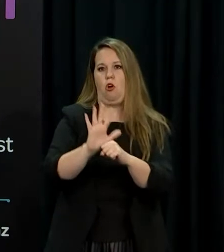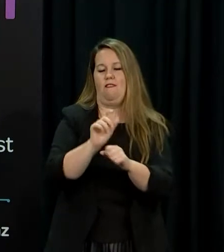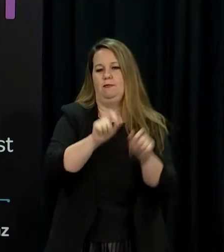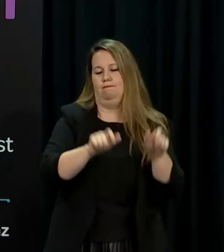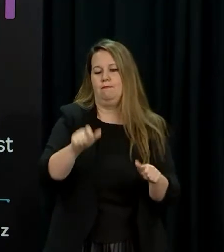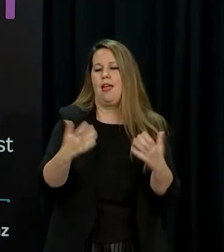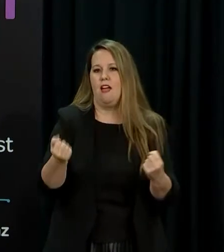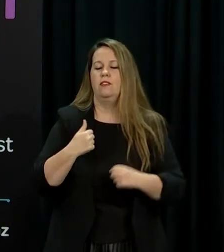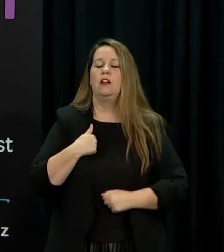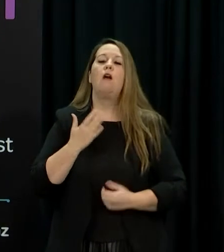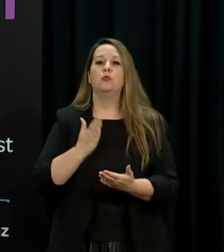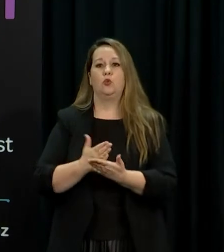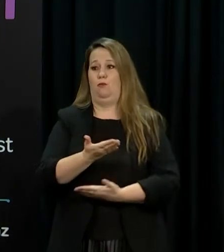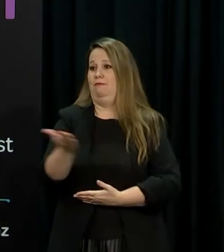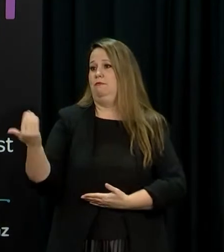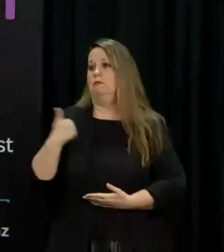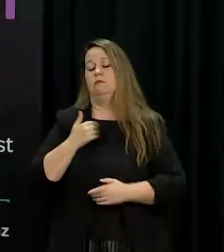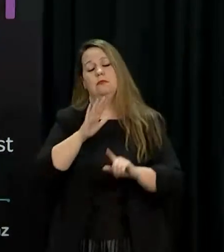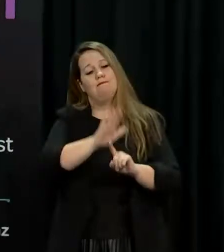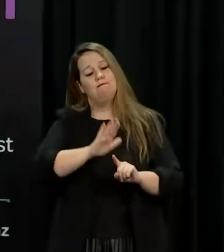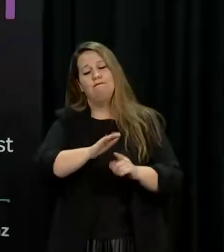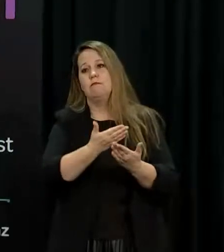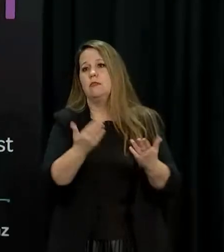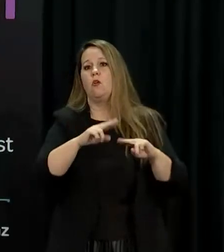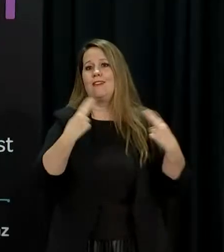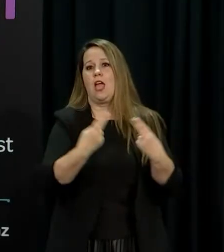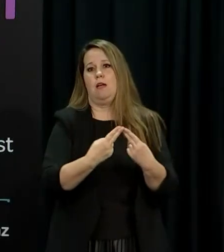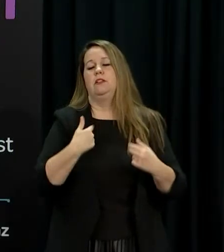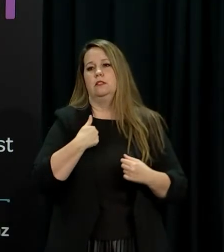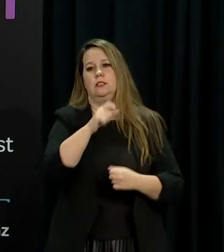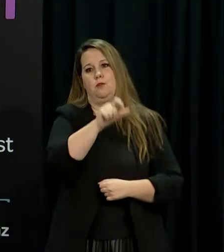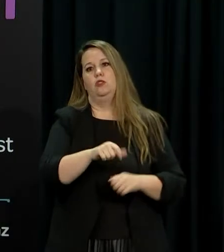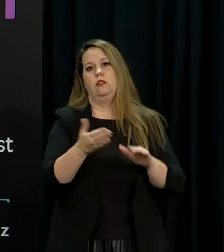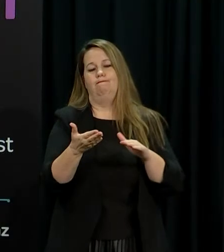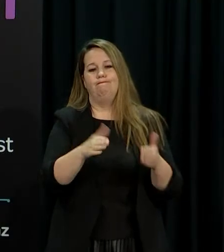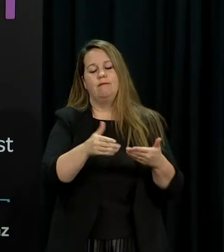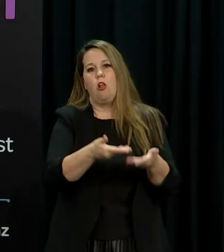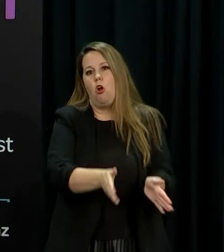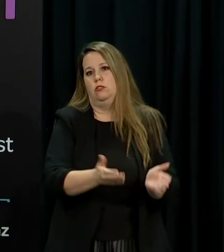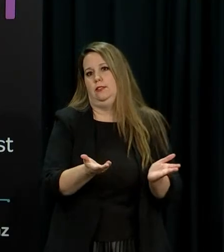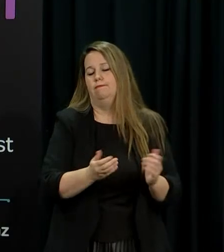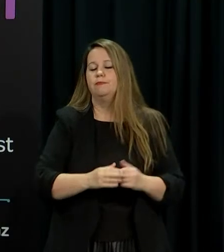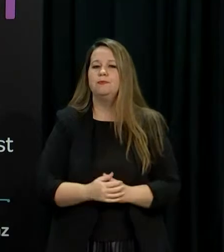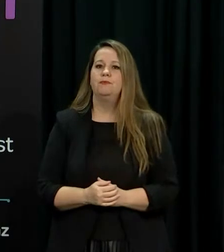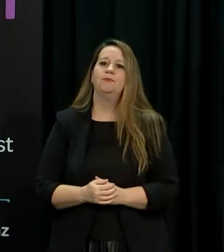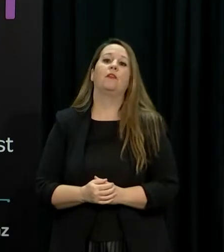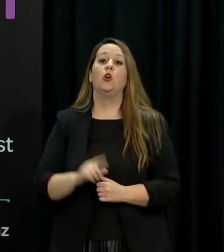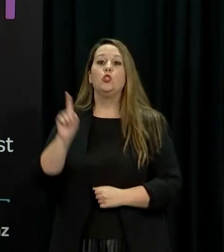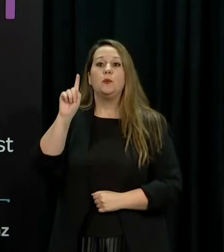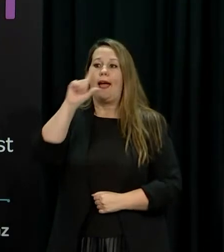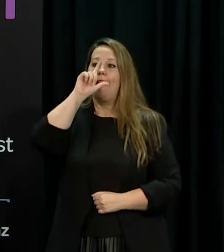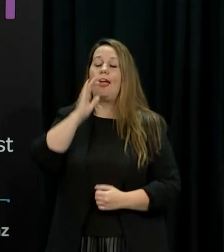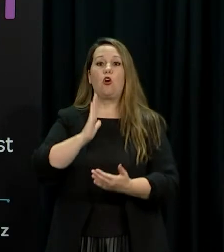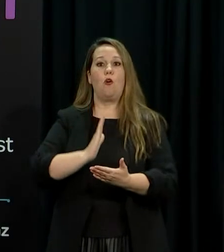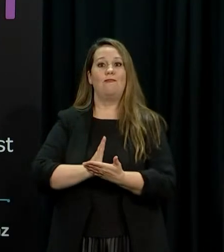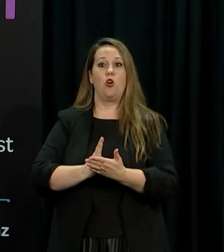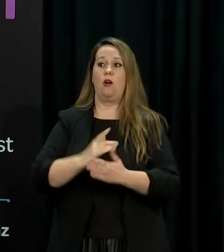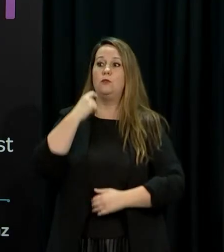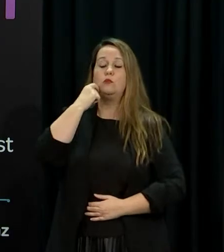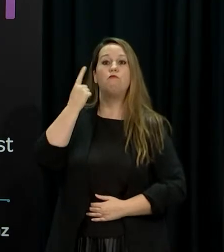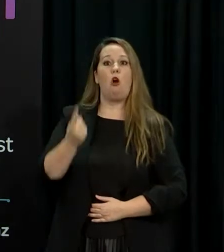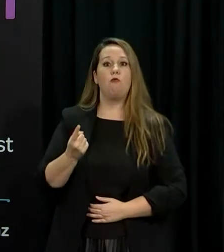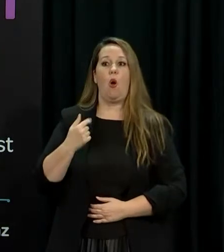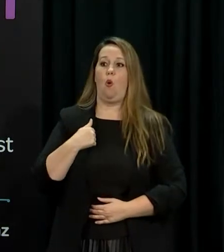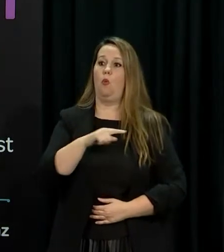everyone's sympathies, I'm sure, will be with the families who have suffered those losses. Today I'm able to confirm that from tomorrow,